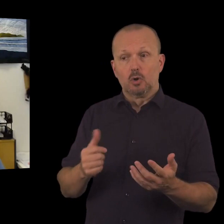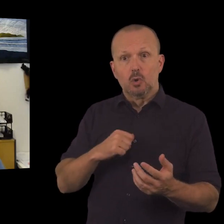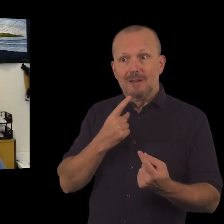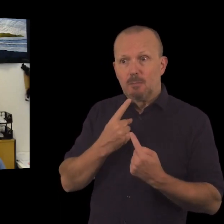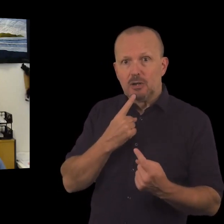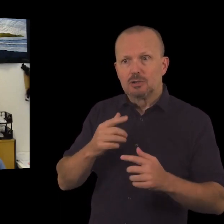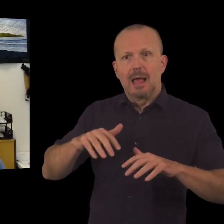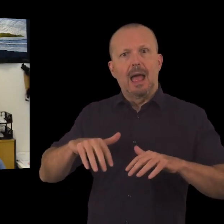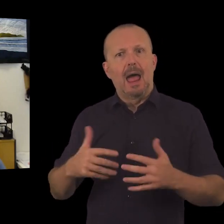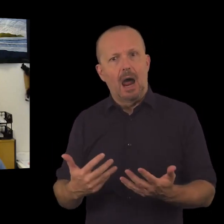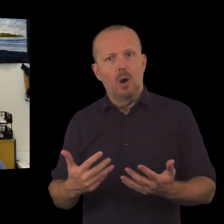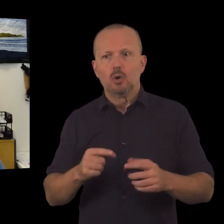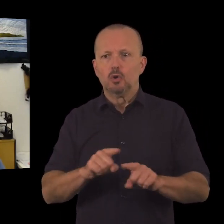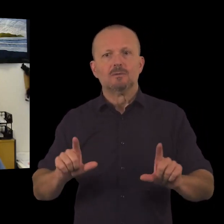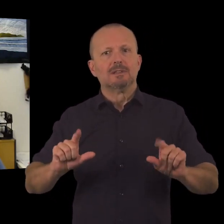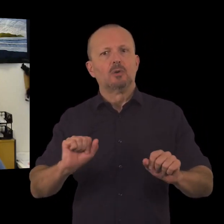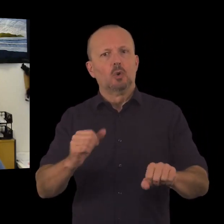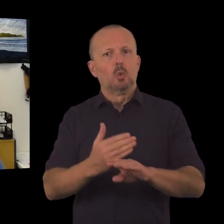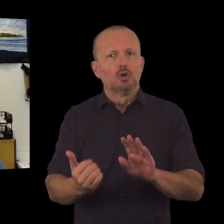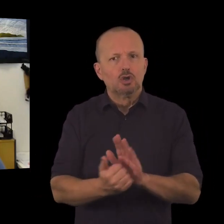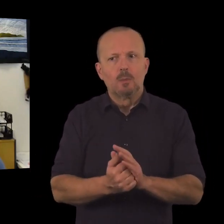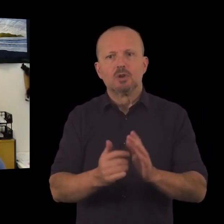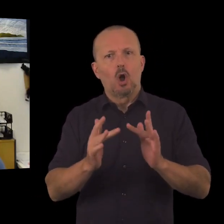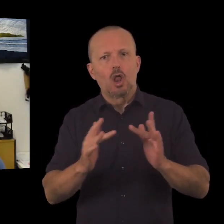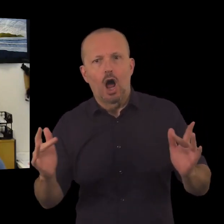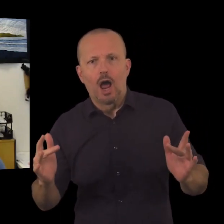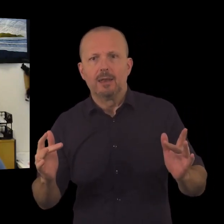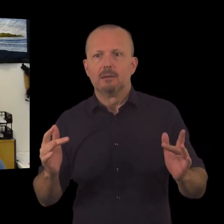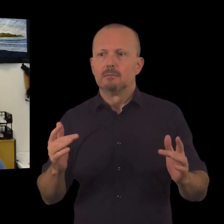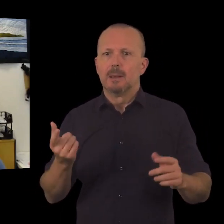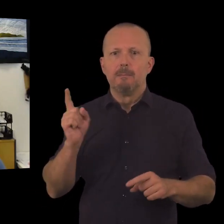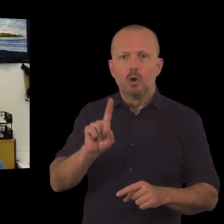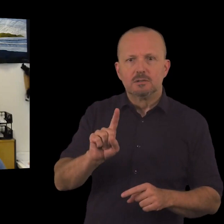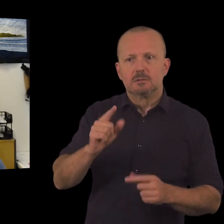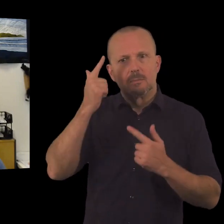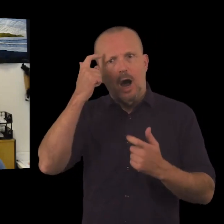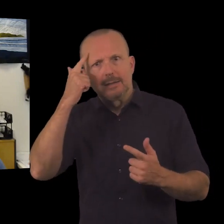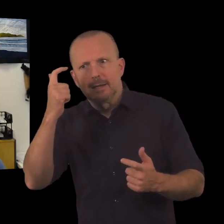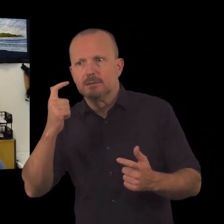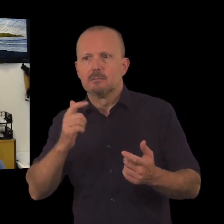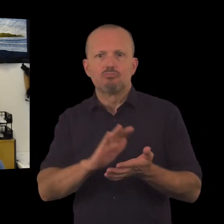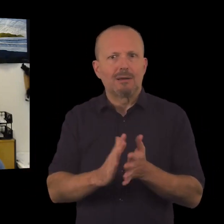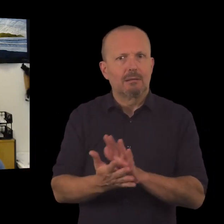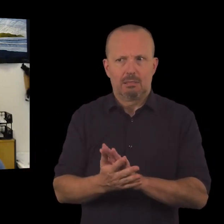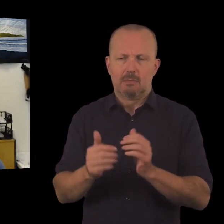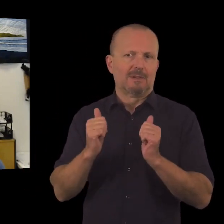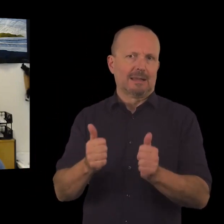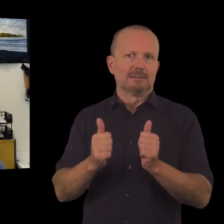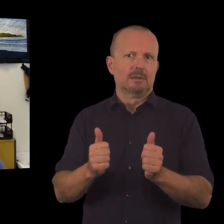workshops, how you've done it online and in person. Great ideas and practical settings. Thank